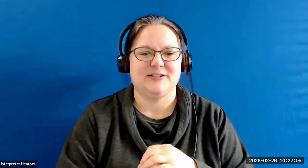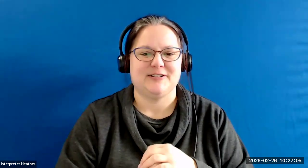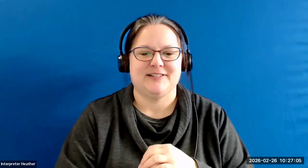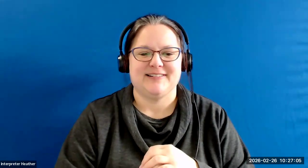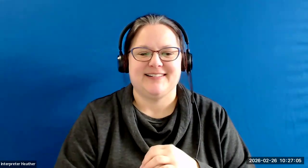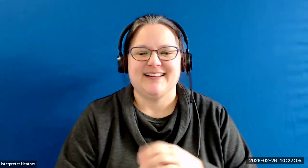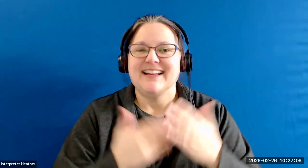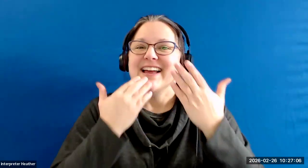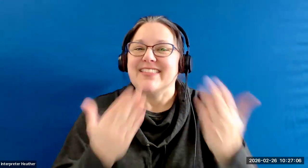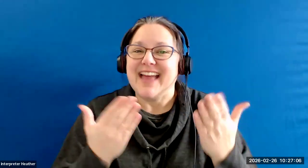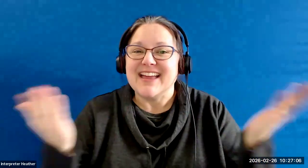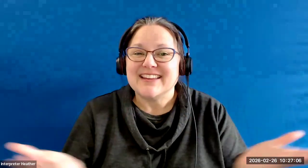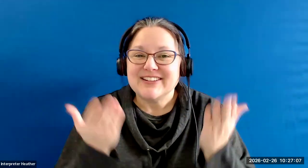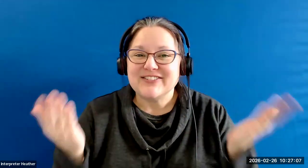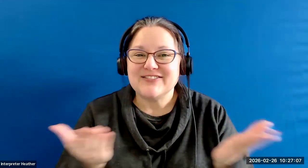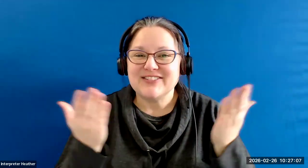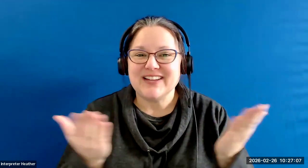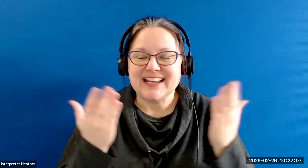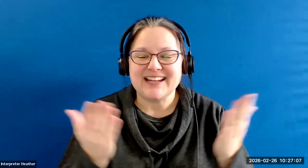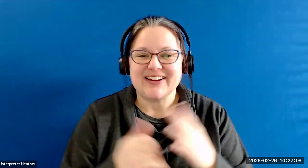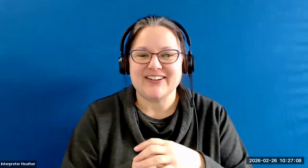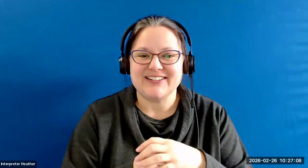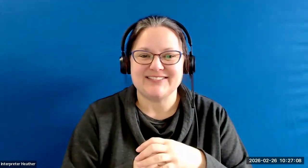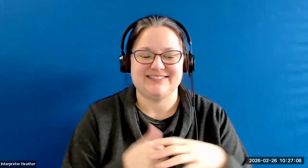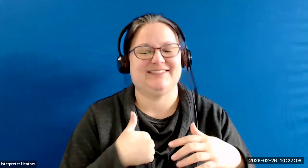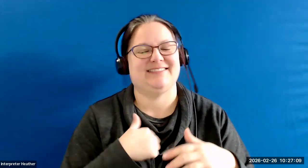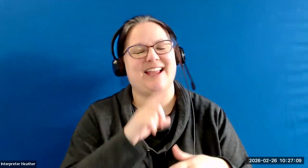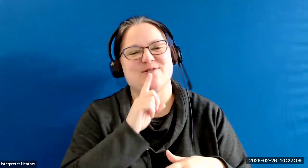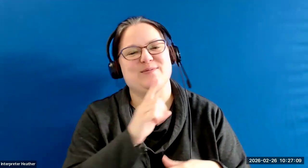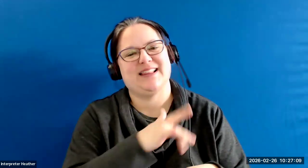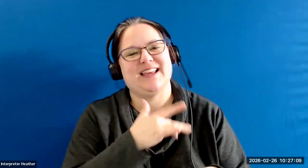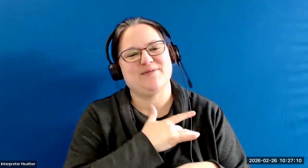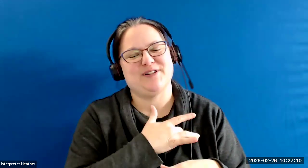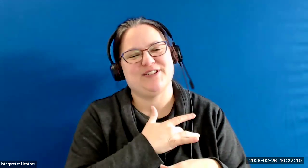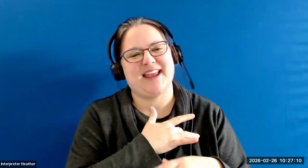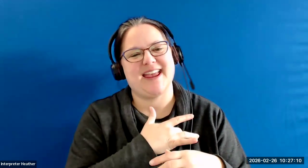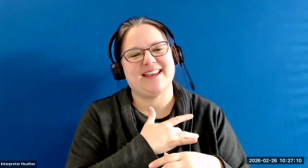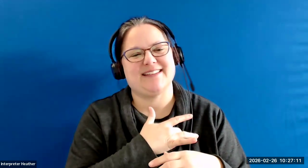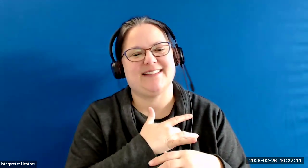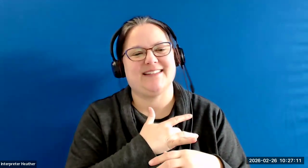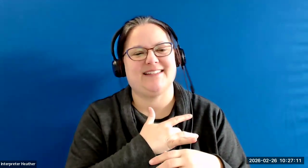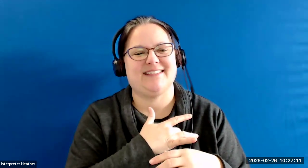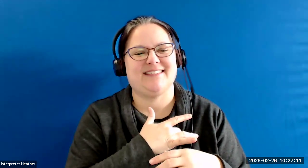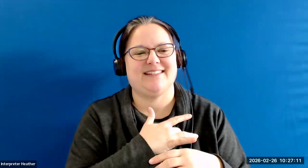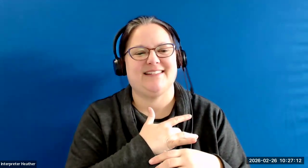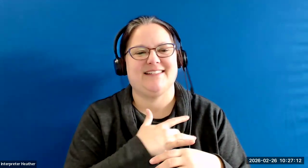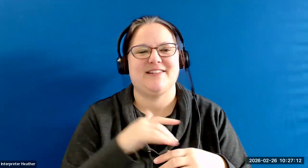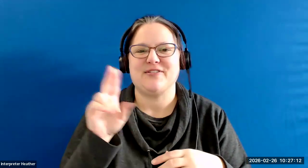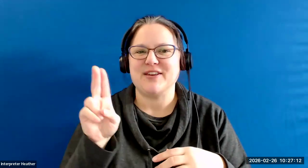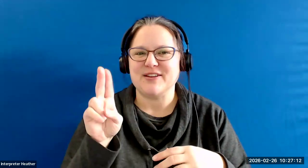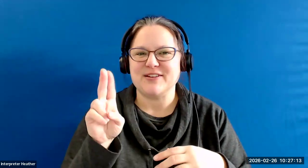Thank you so much for having me, Gretchen. And I really appreciate the UA Uplift